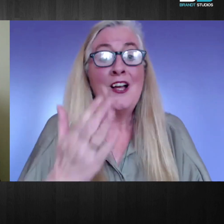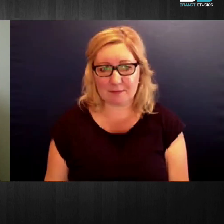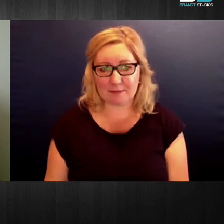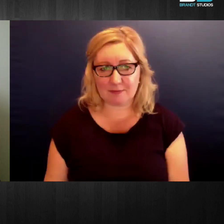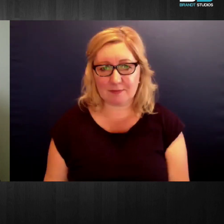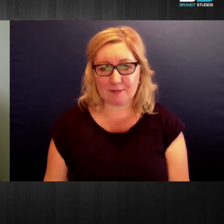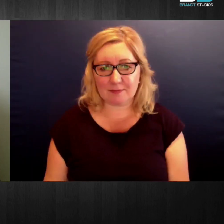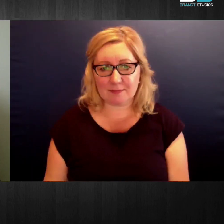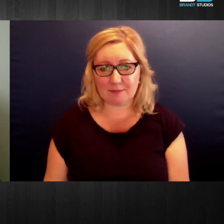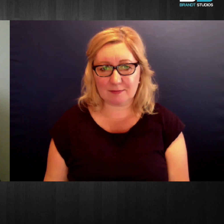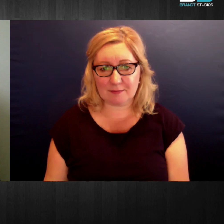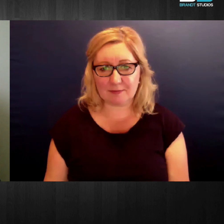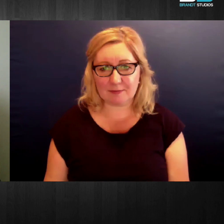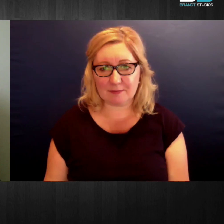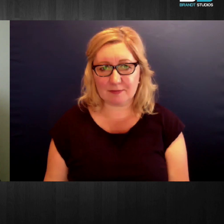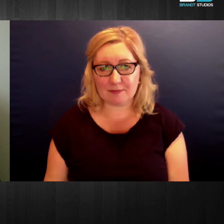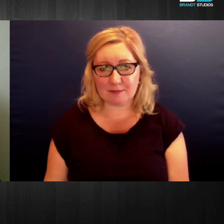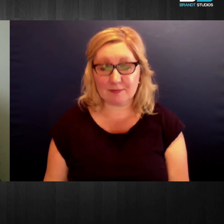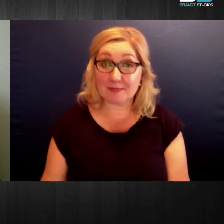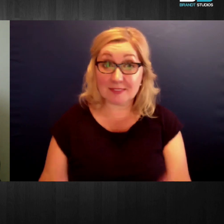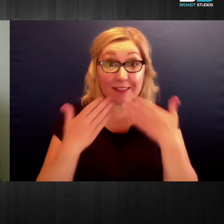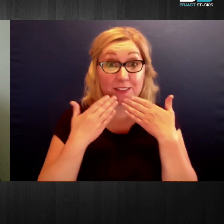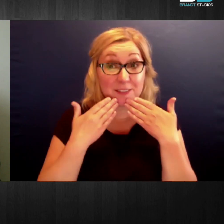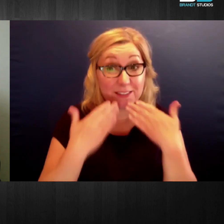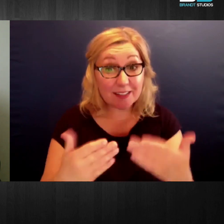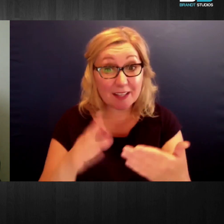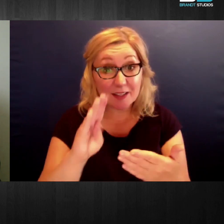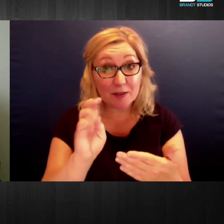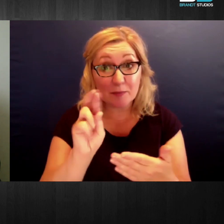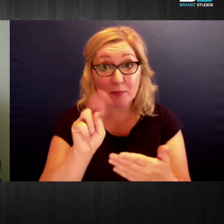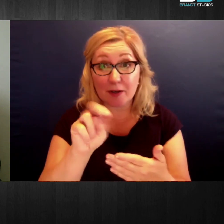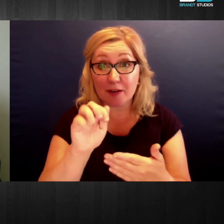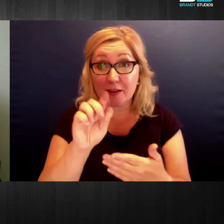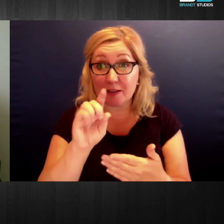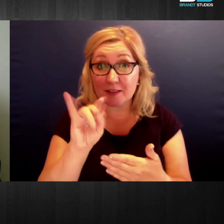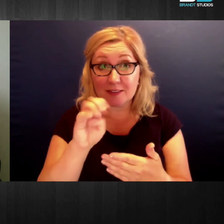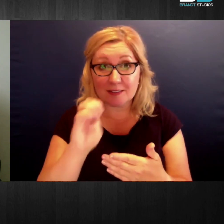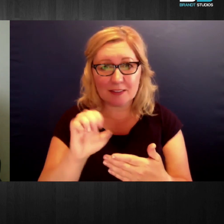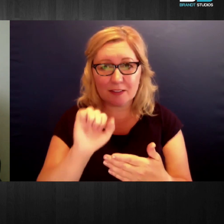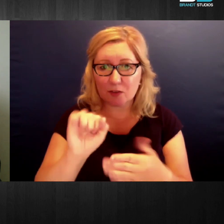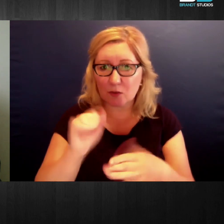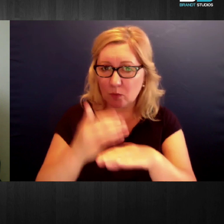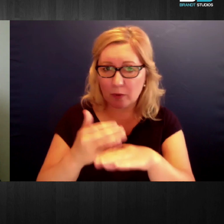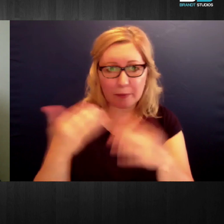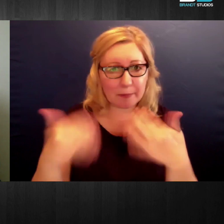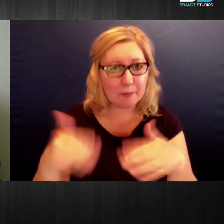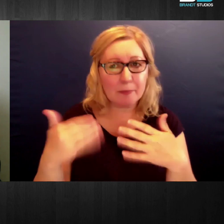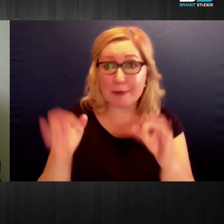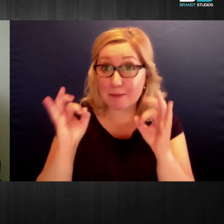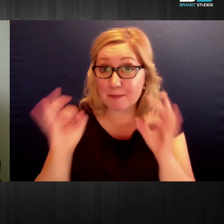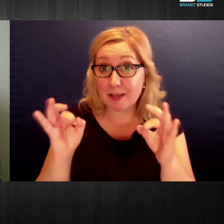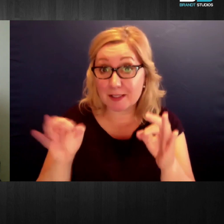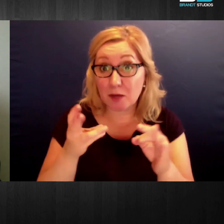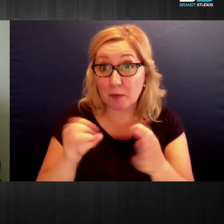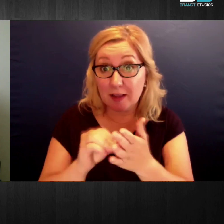you've done, and it'll give us much to talk about in a few minutes with question and answers. I'd encourage everyone out there to